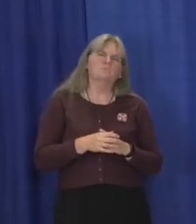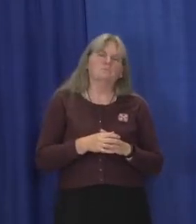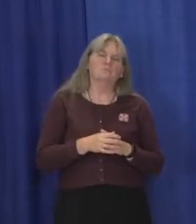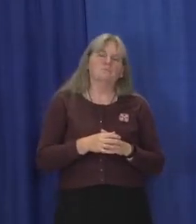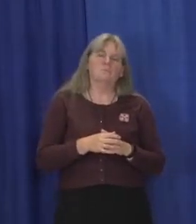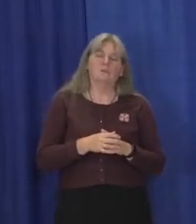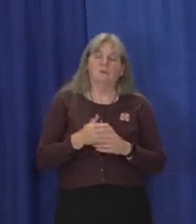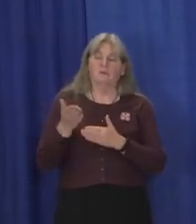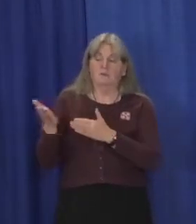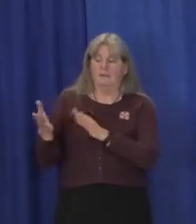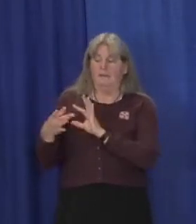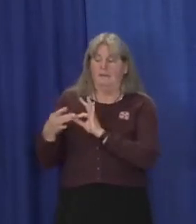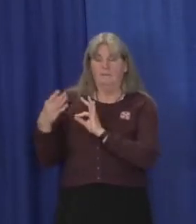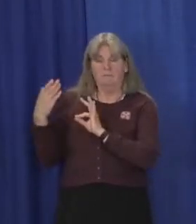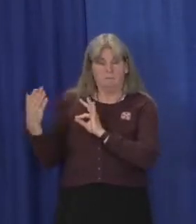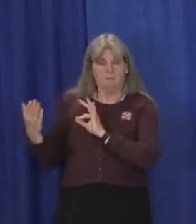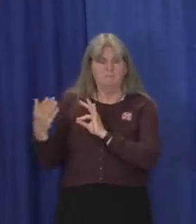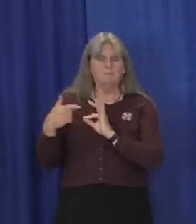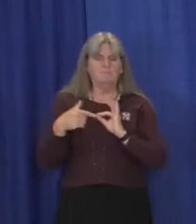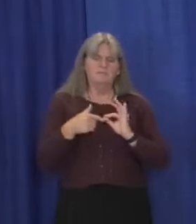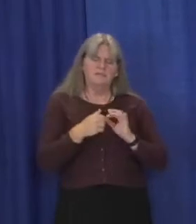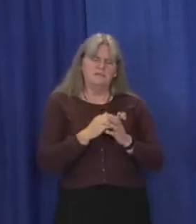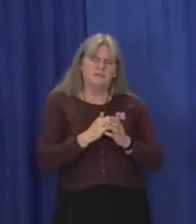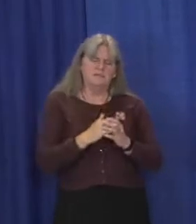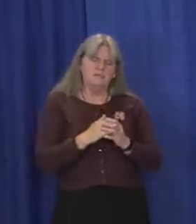As the Premier stated just now,